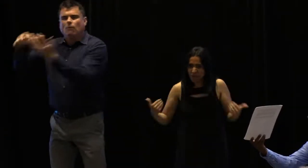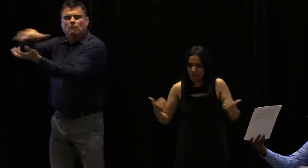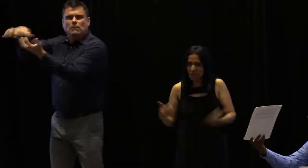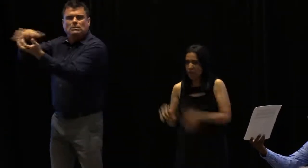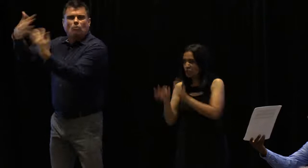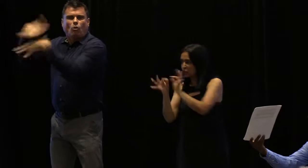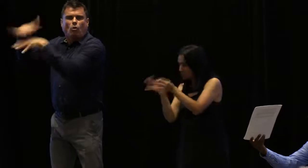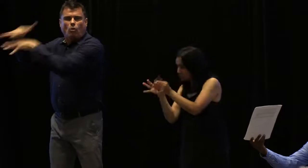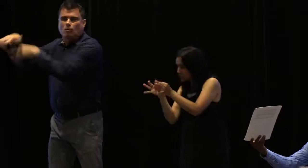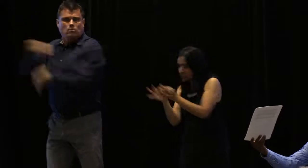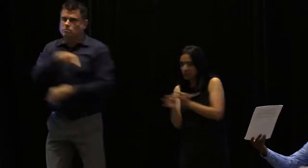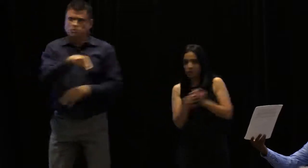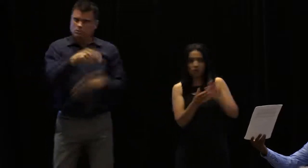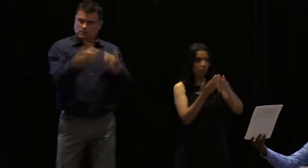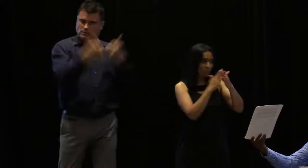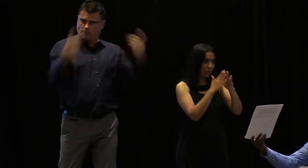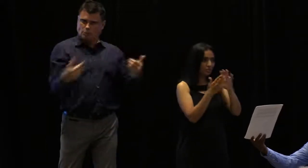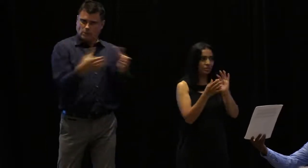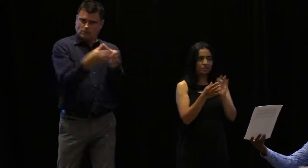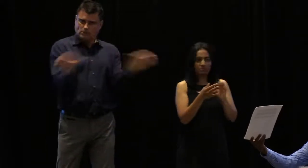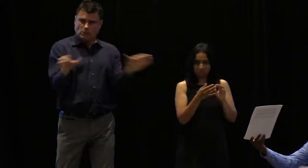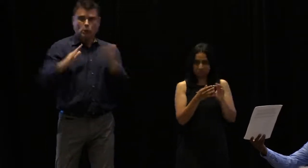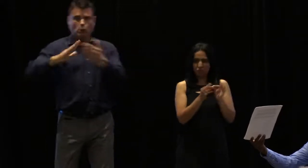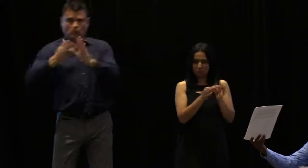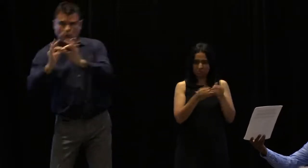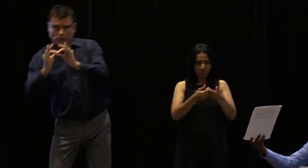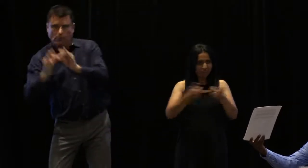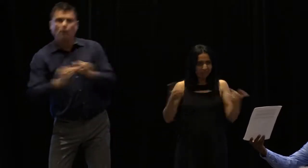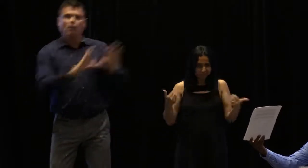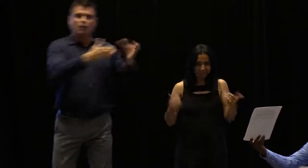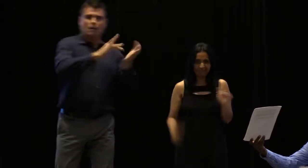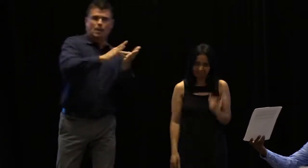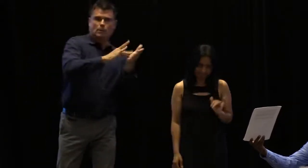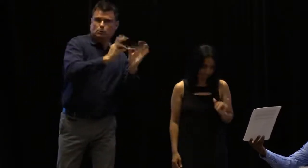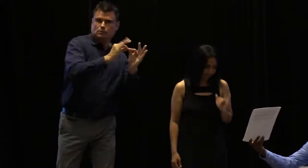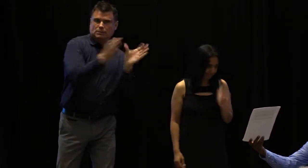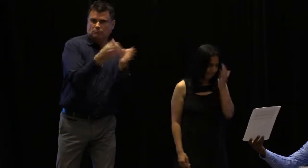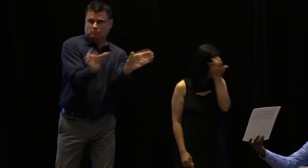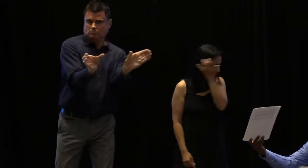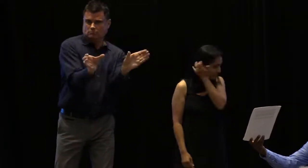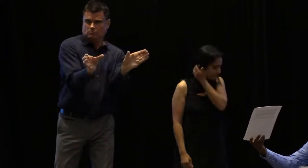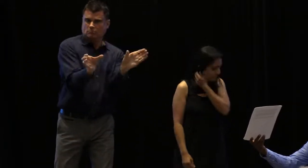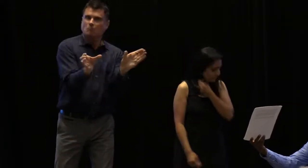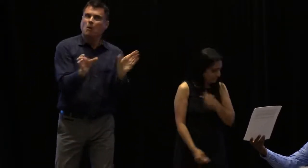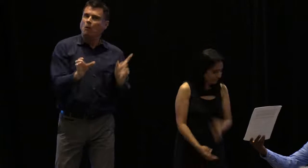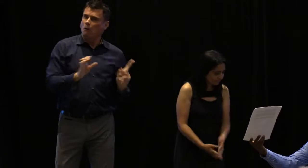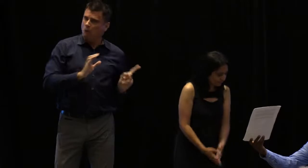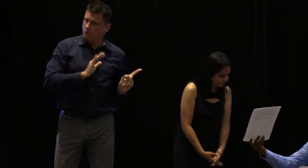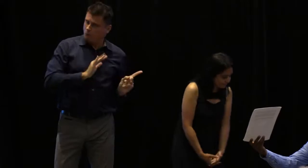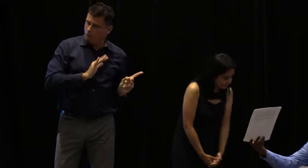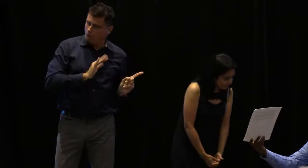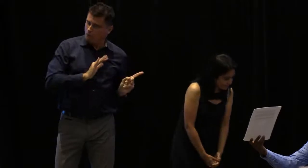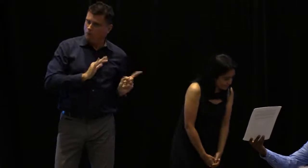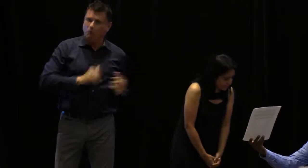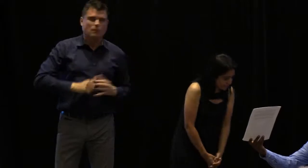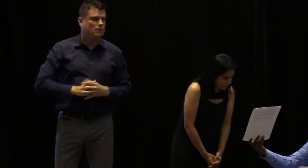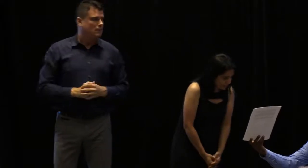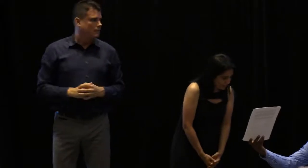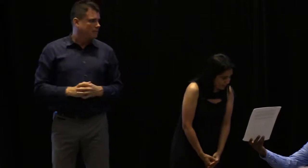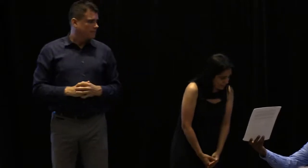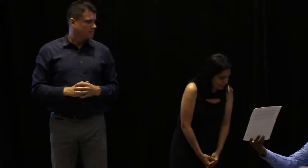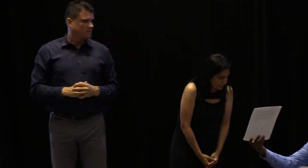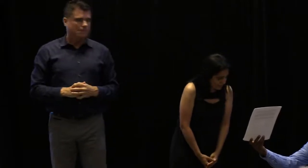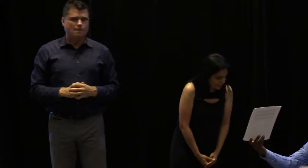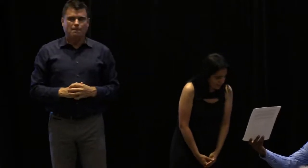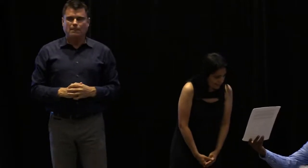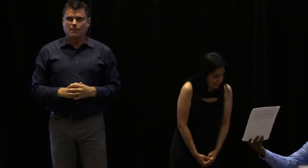community interpreting services integrated in many provinces. But here in BC, they're still segregated instead of integrated together